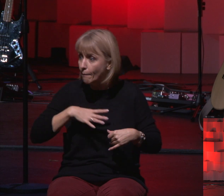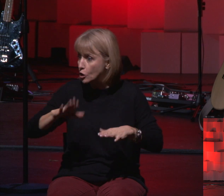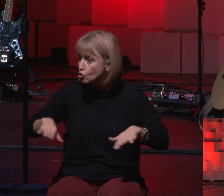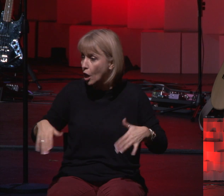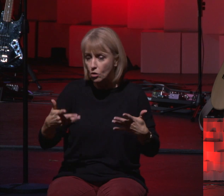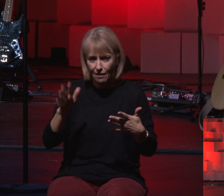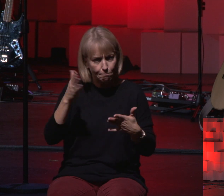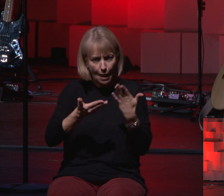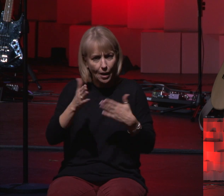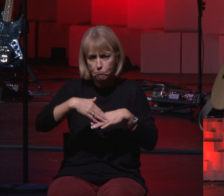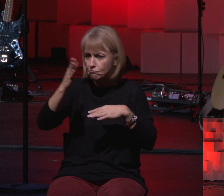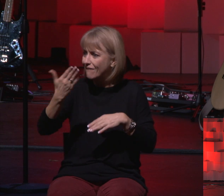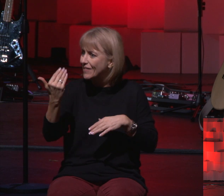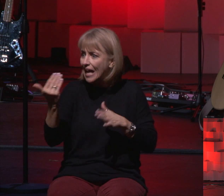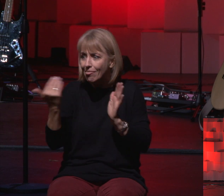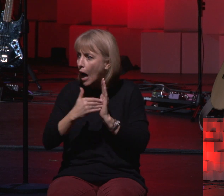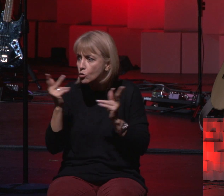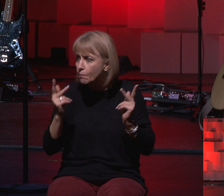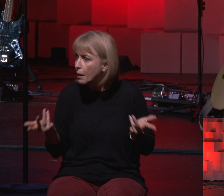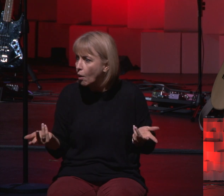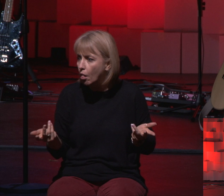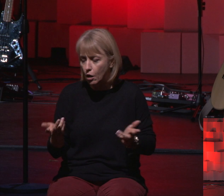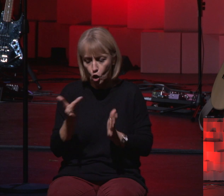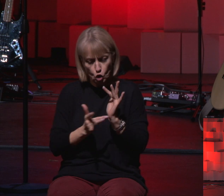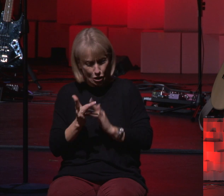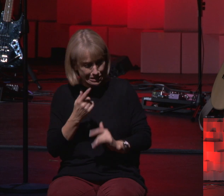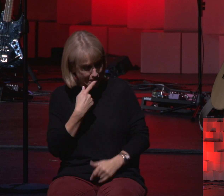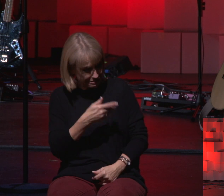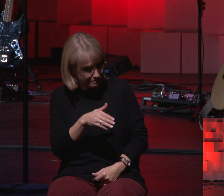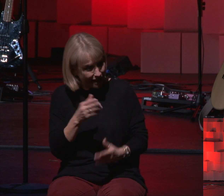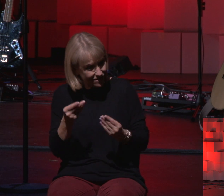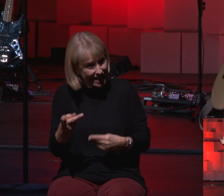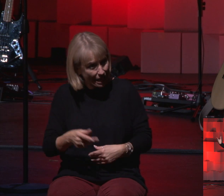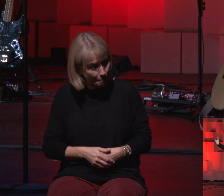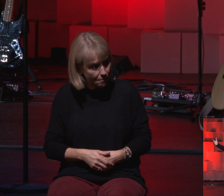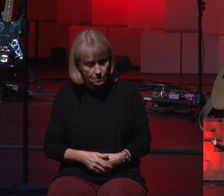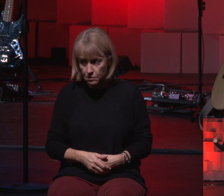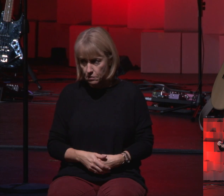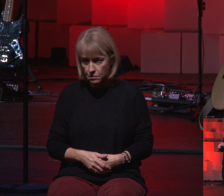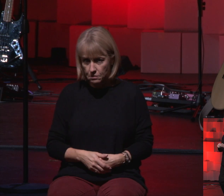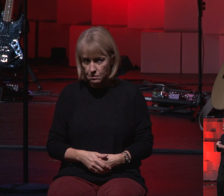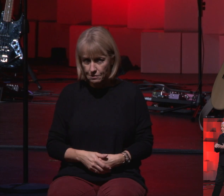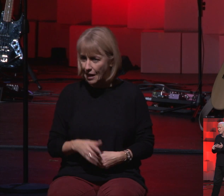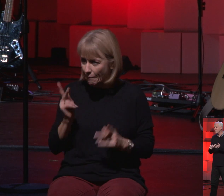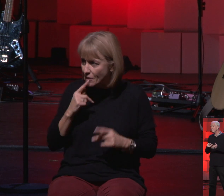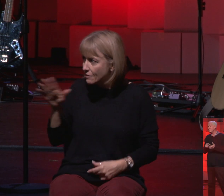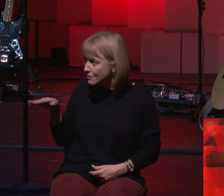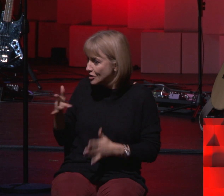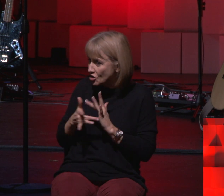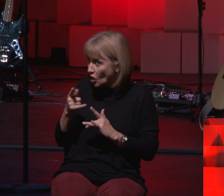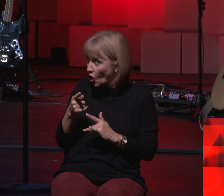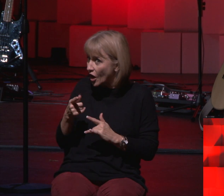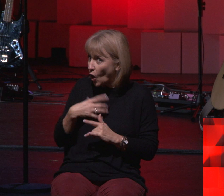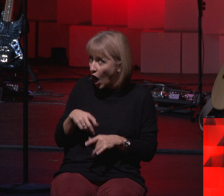Now, before Jesus said you feed them, verse before it, these guys come to Jesus and say, Jesus, look at all these people. They're tired. They're hungry. They